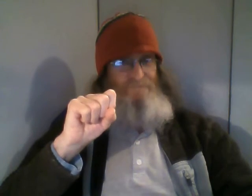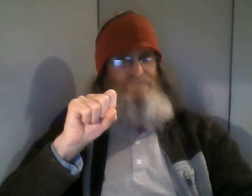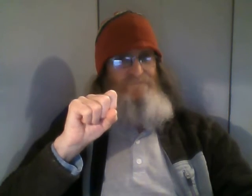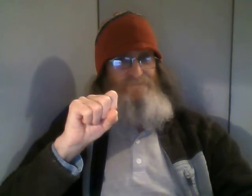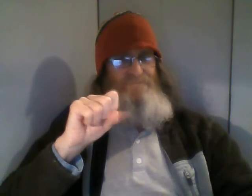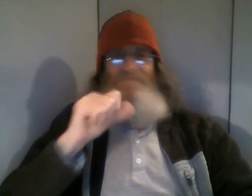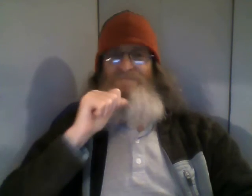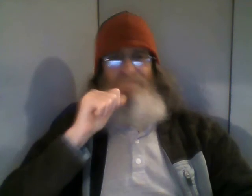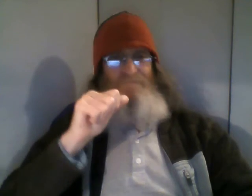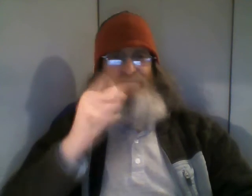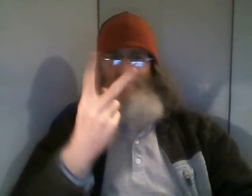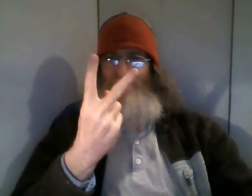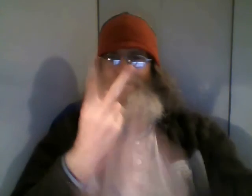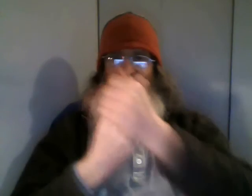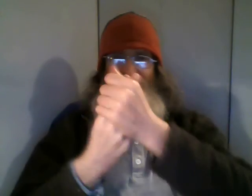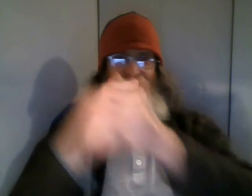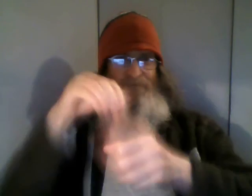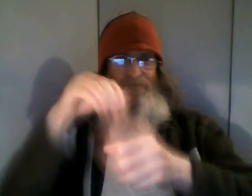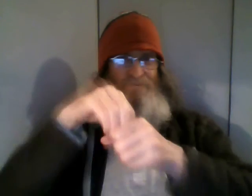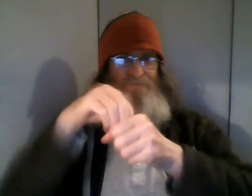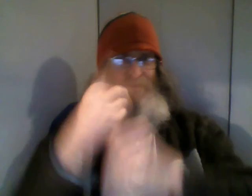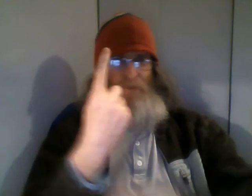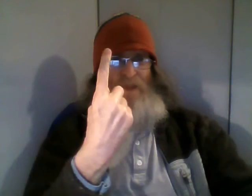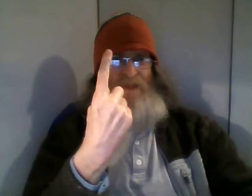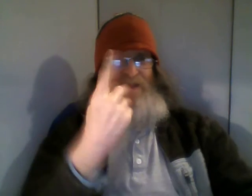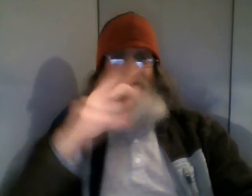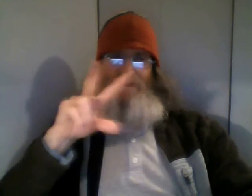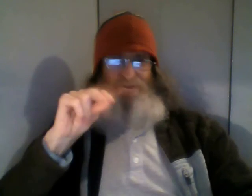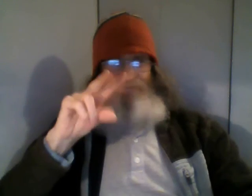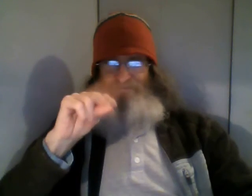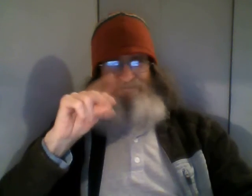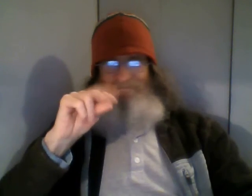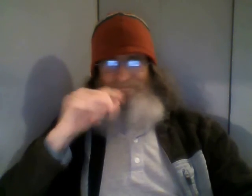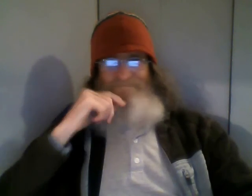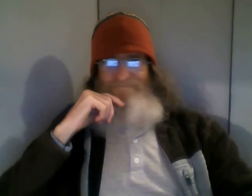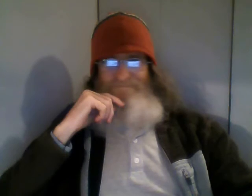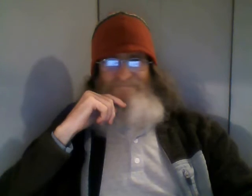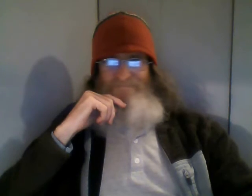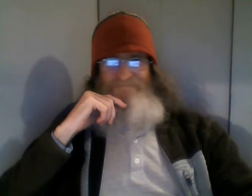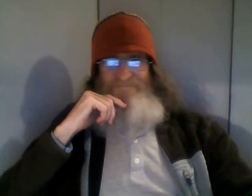find. Wayfair, you got just what I need. Everything from my home, you got it for me.